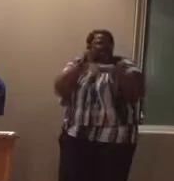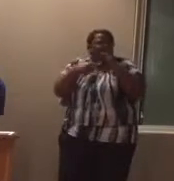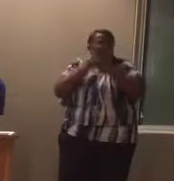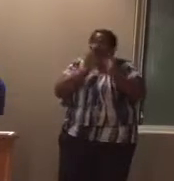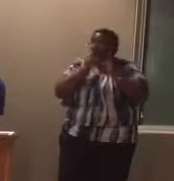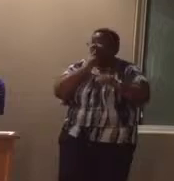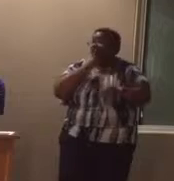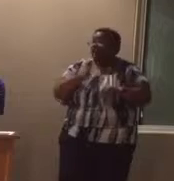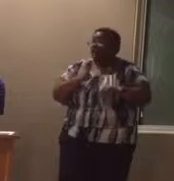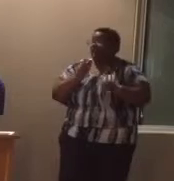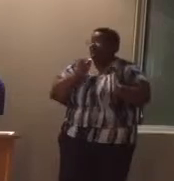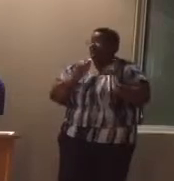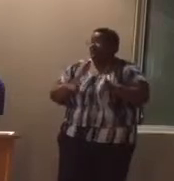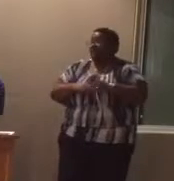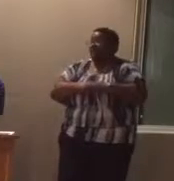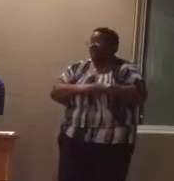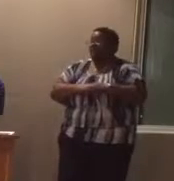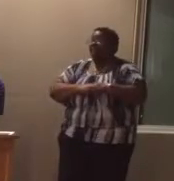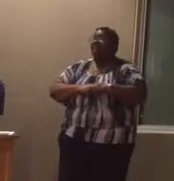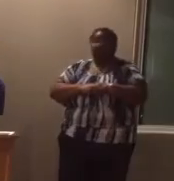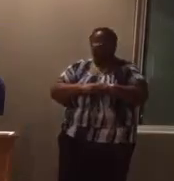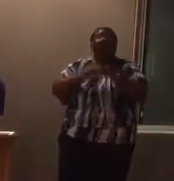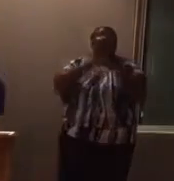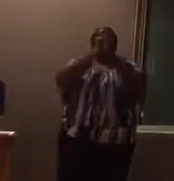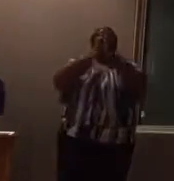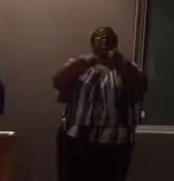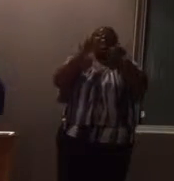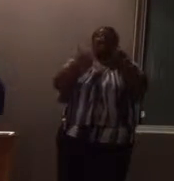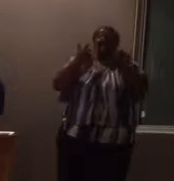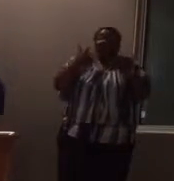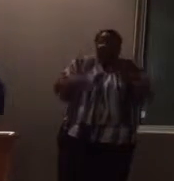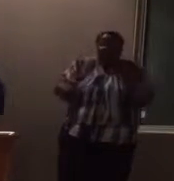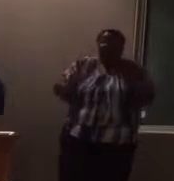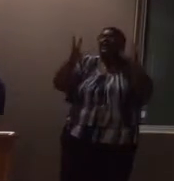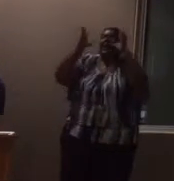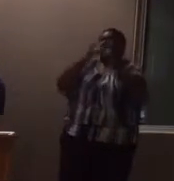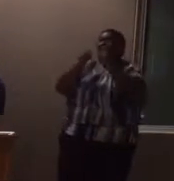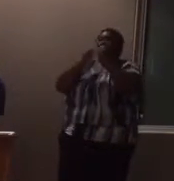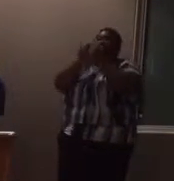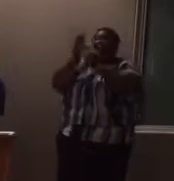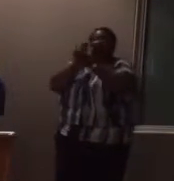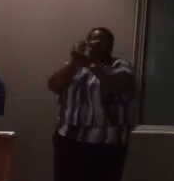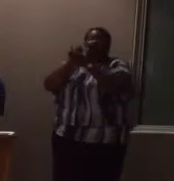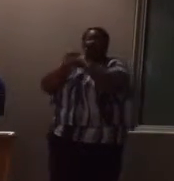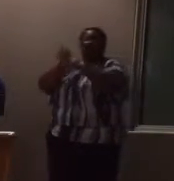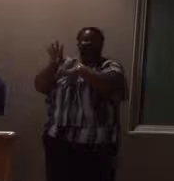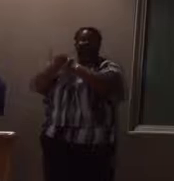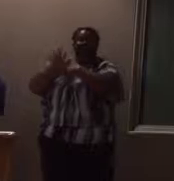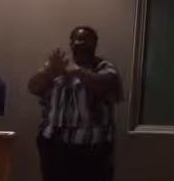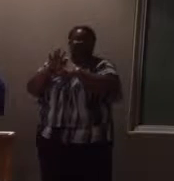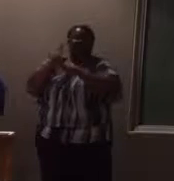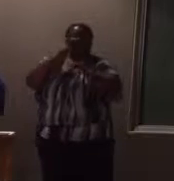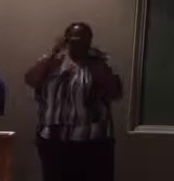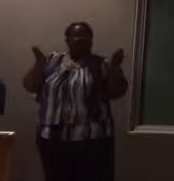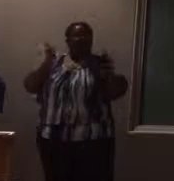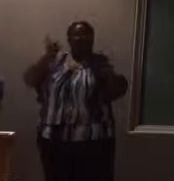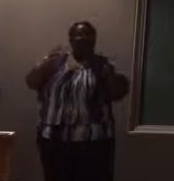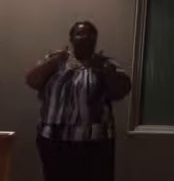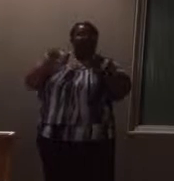see here, Juniper, and we'll be talking to you about figuring out what kind of service is right for you. When that's done, I'll be meeting with academic